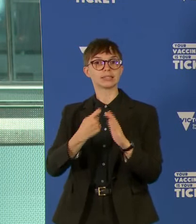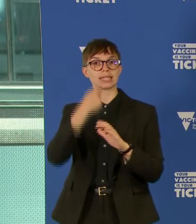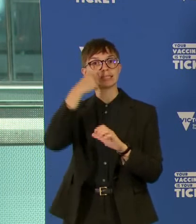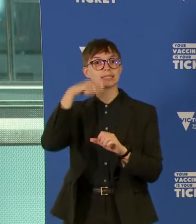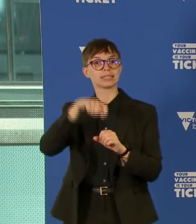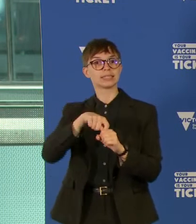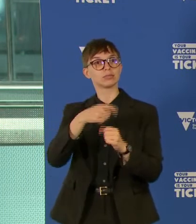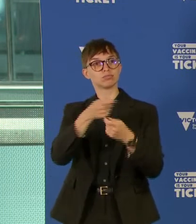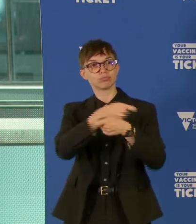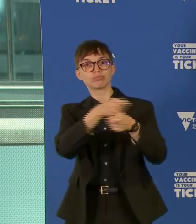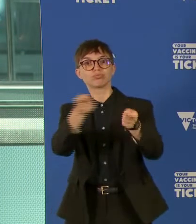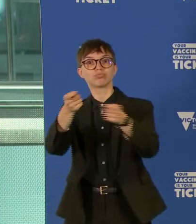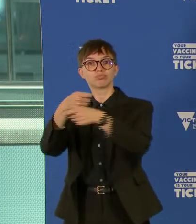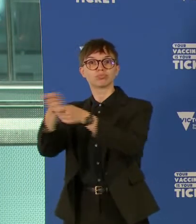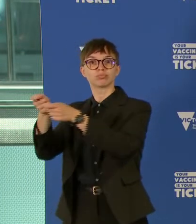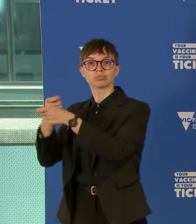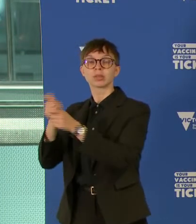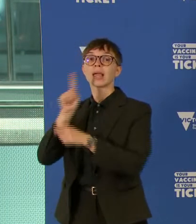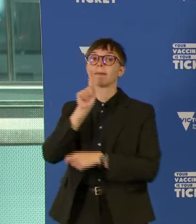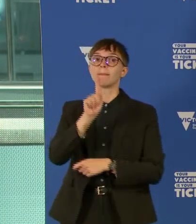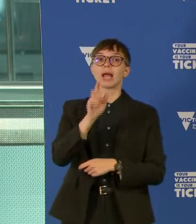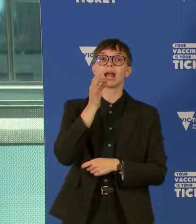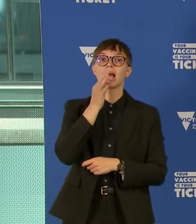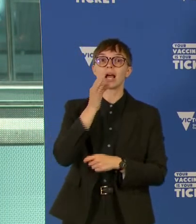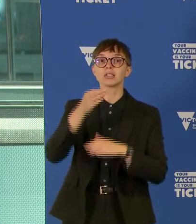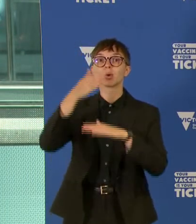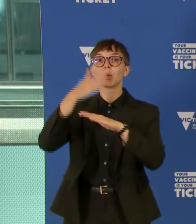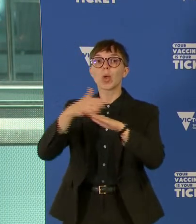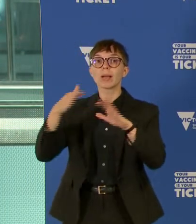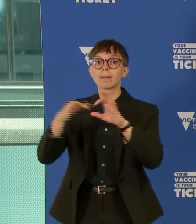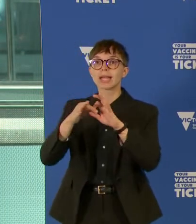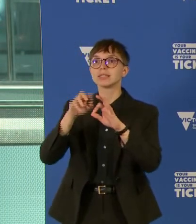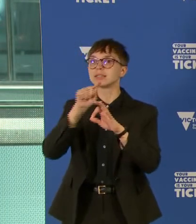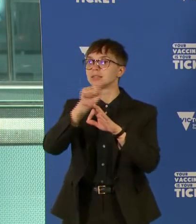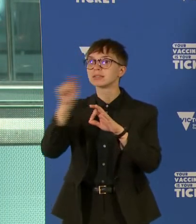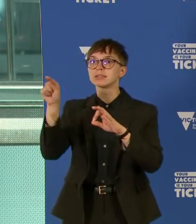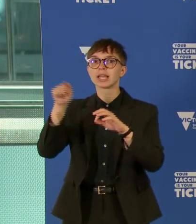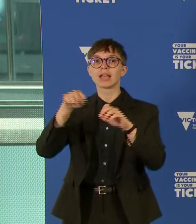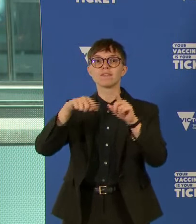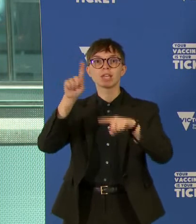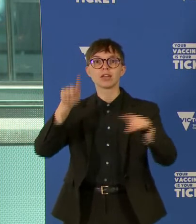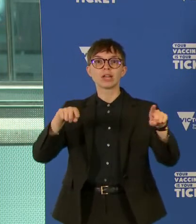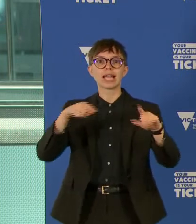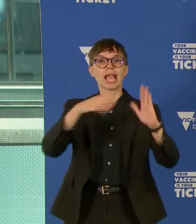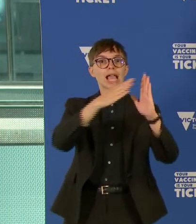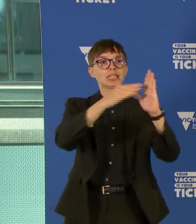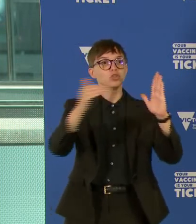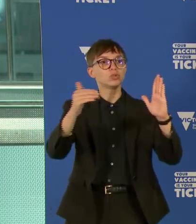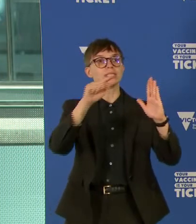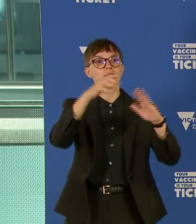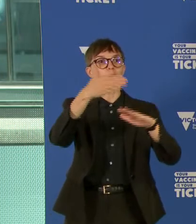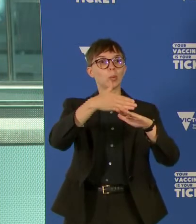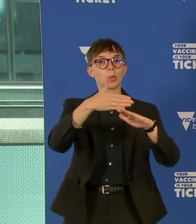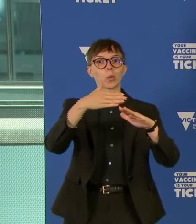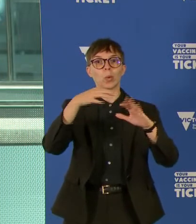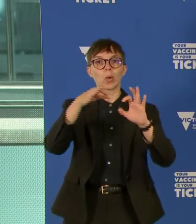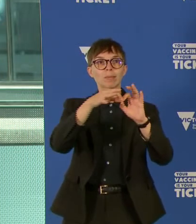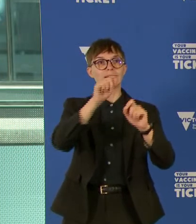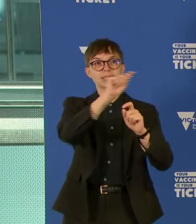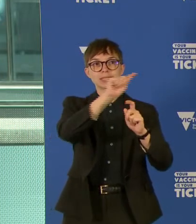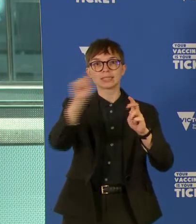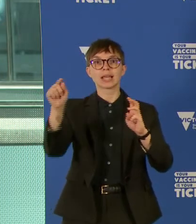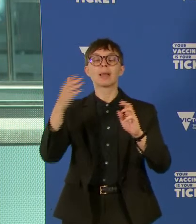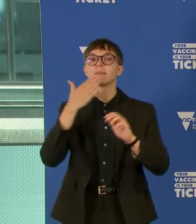making to industries and workplaces. It should be part of the normal occupational health and